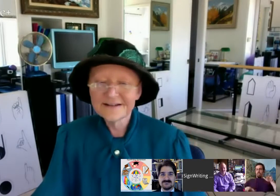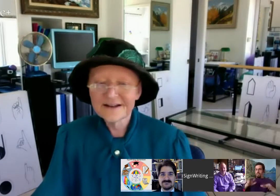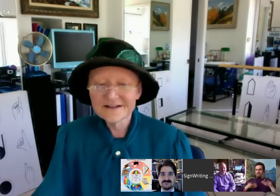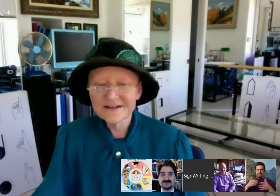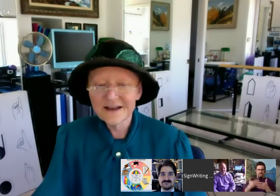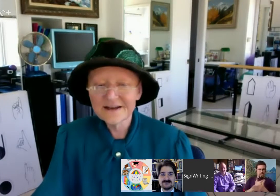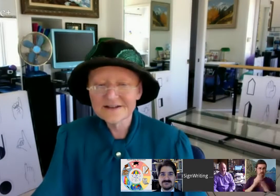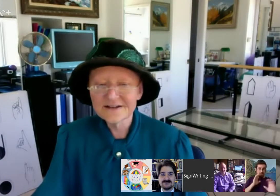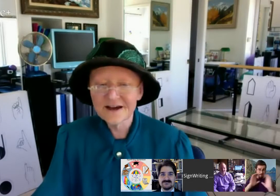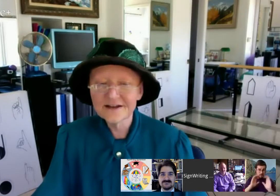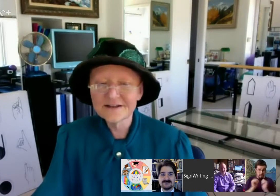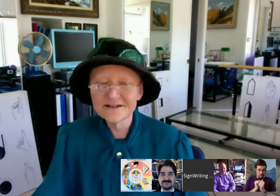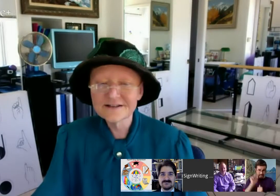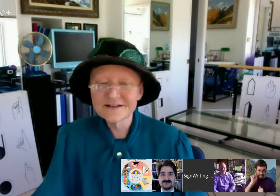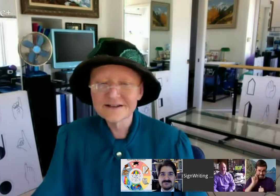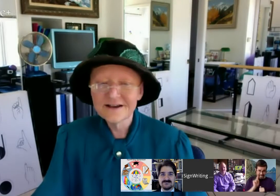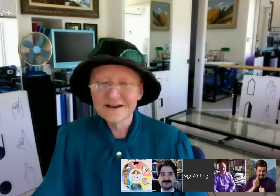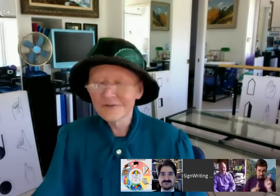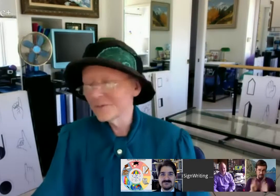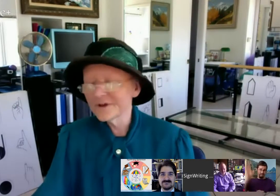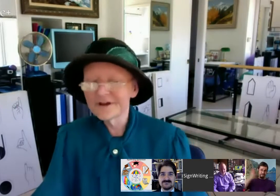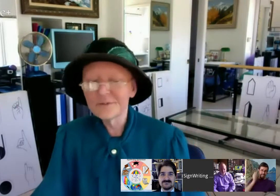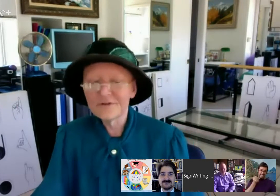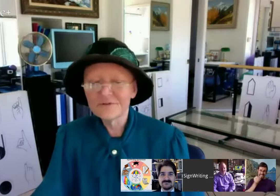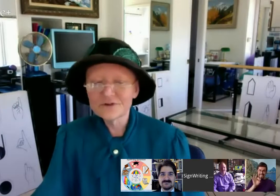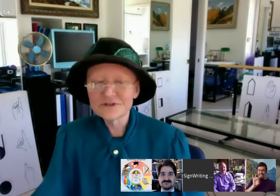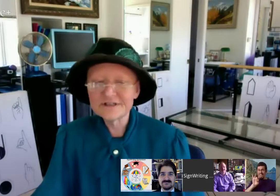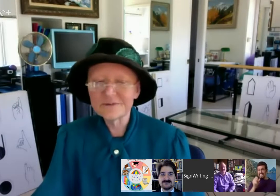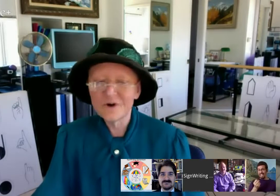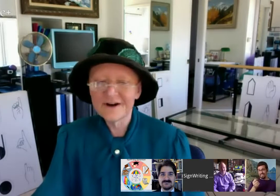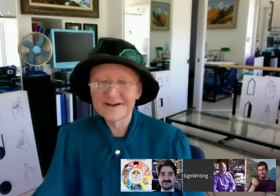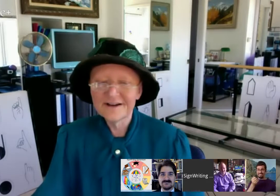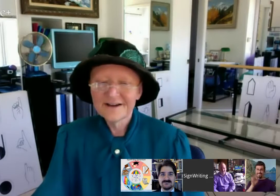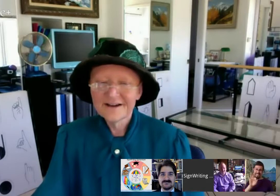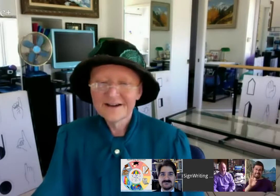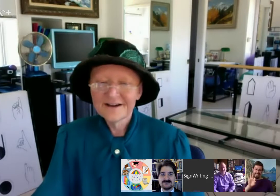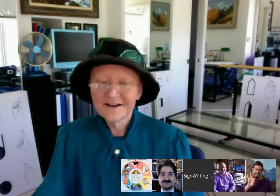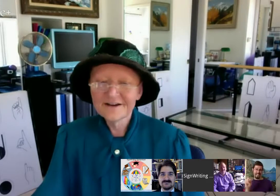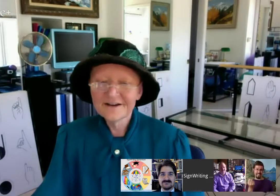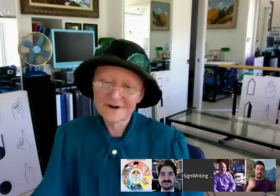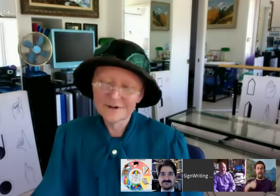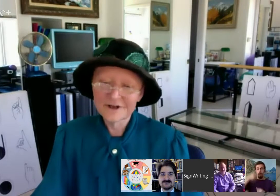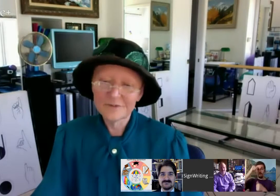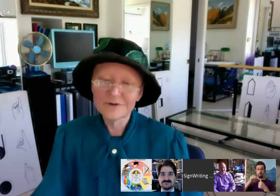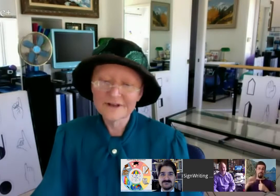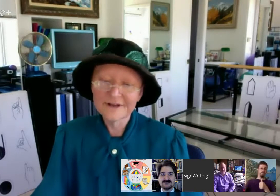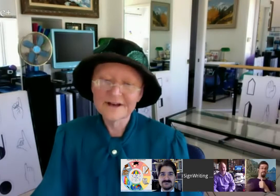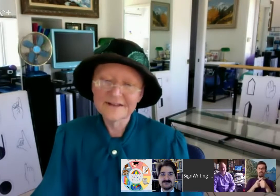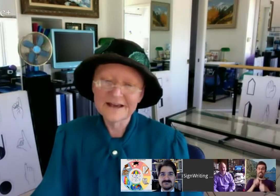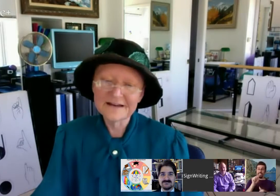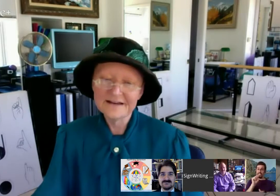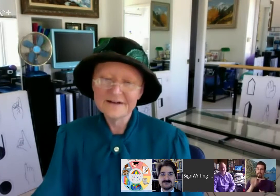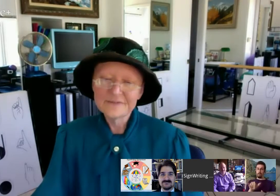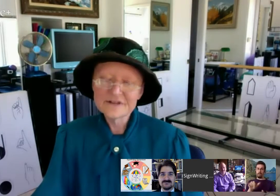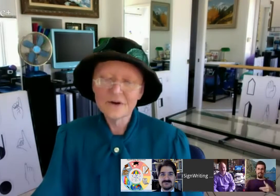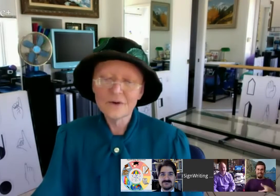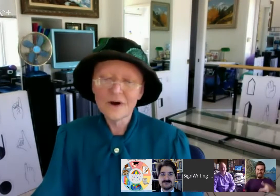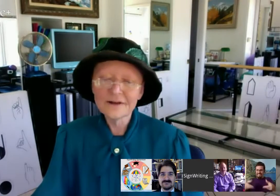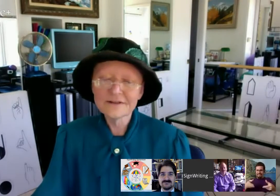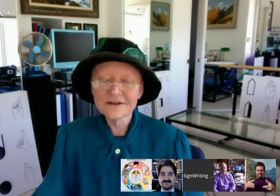back in the 1980s and 90s, and I remember getting my first TTY, and it was really hard to communicate on